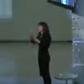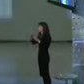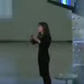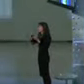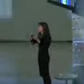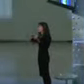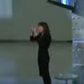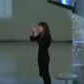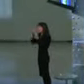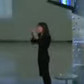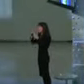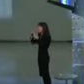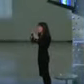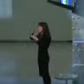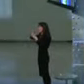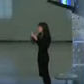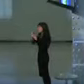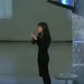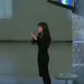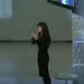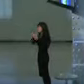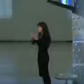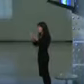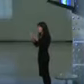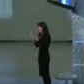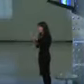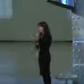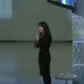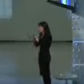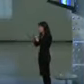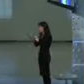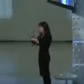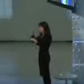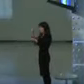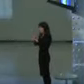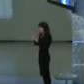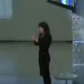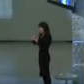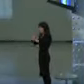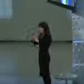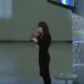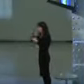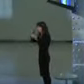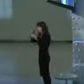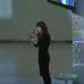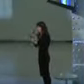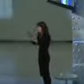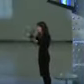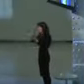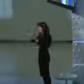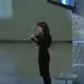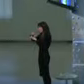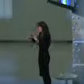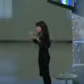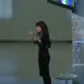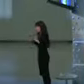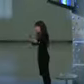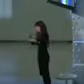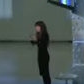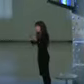about reincarnation and the idea that the story can live in a lot of different forms, the same as